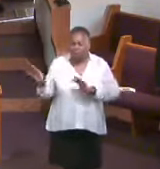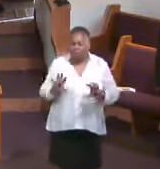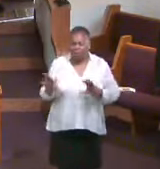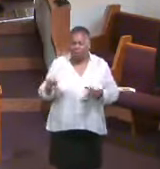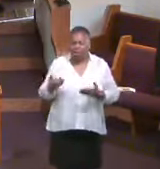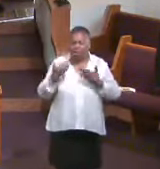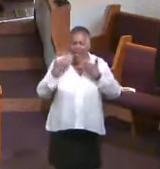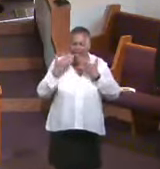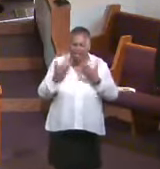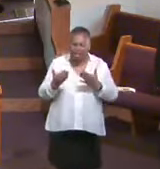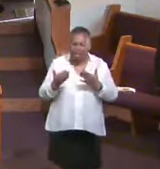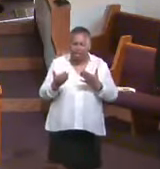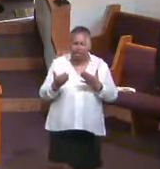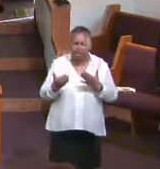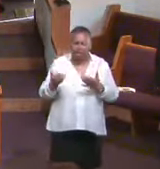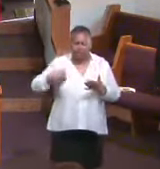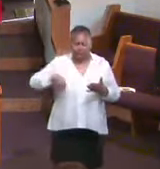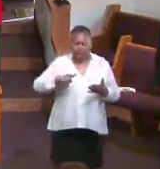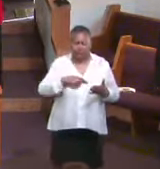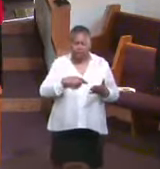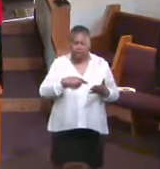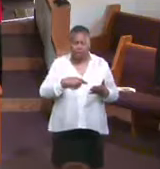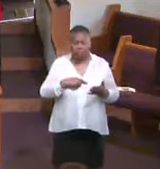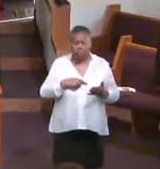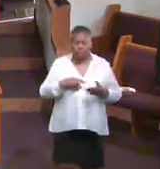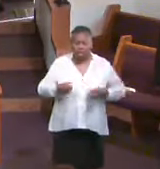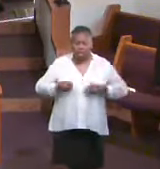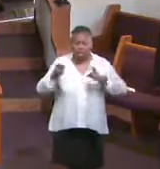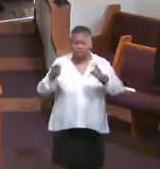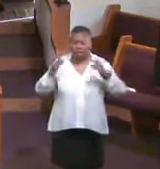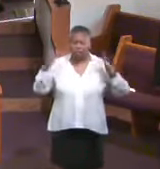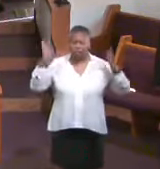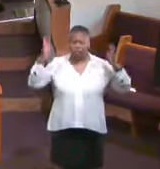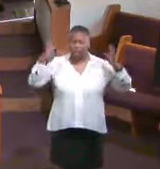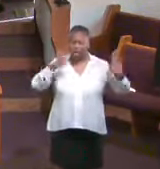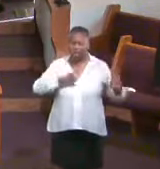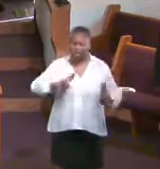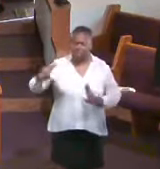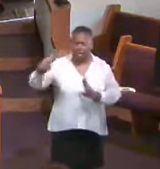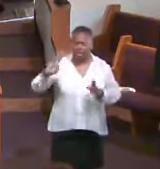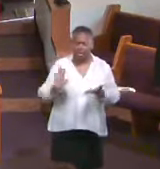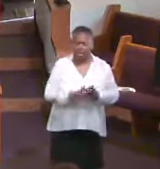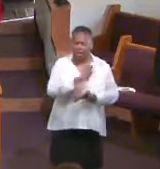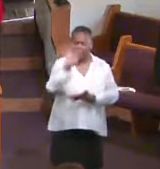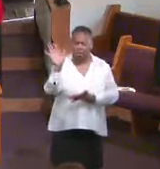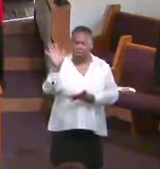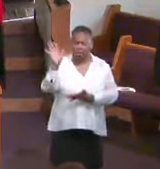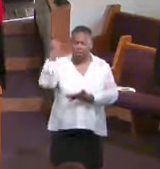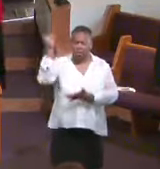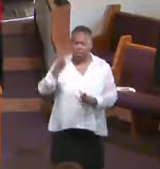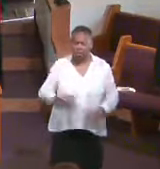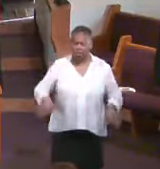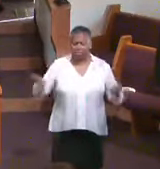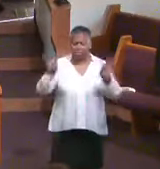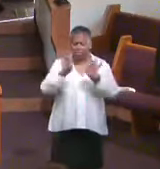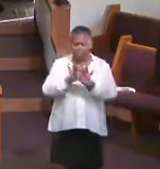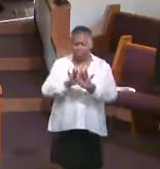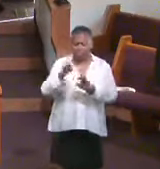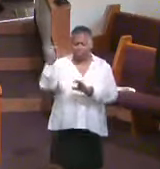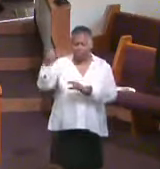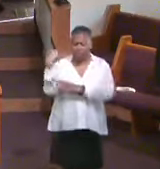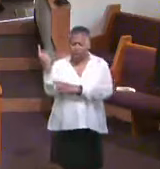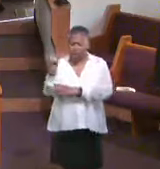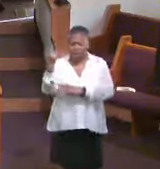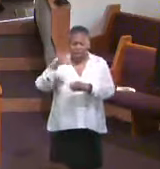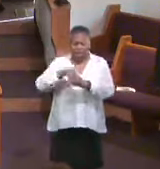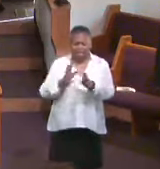careful to say and do things that give you the praise, give you the honor, give you the glory. Because you deserve it and deserve it alone.